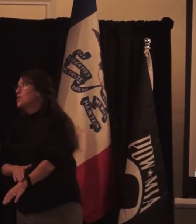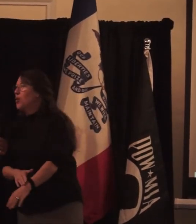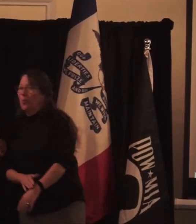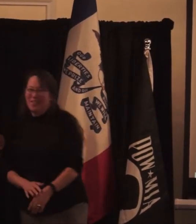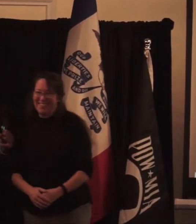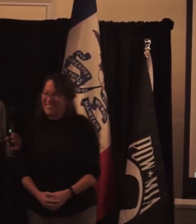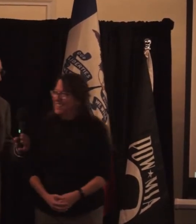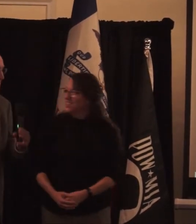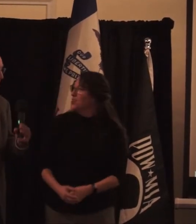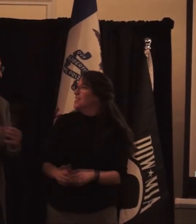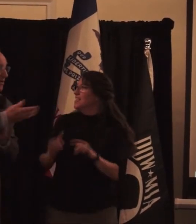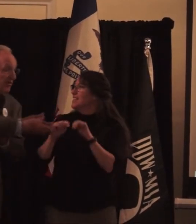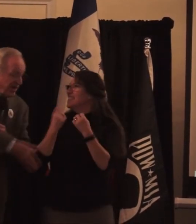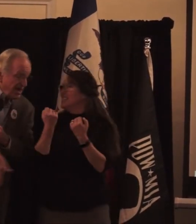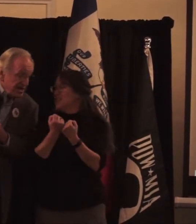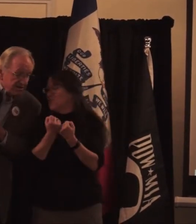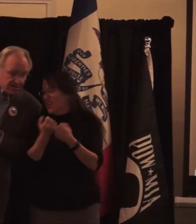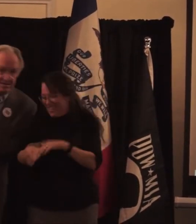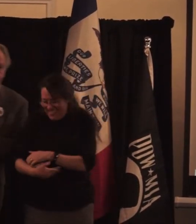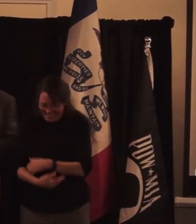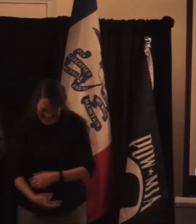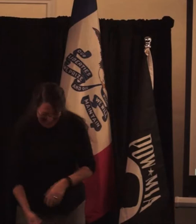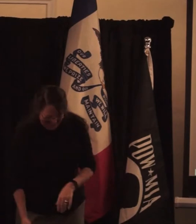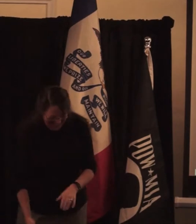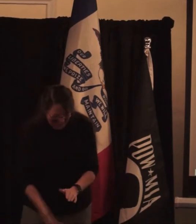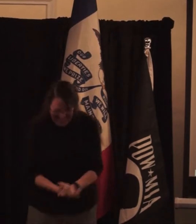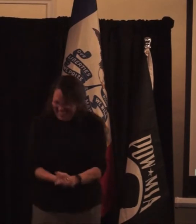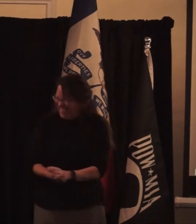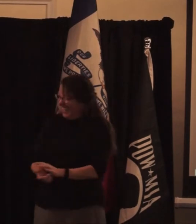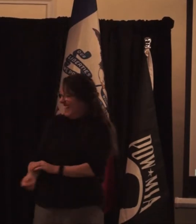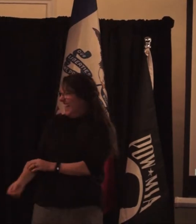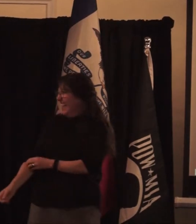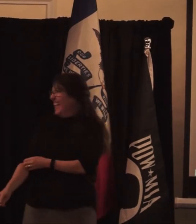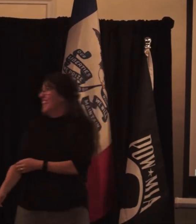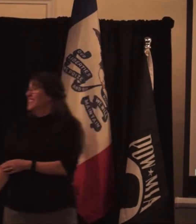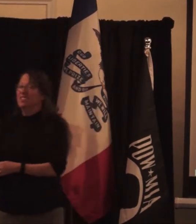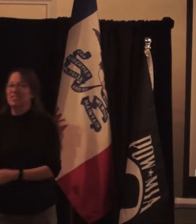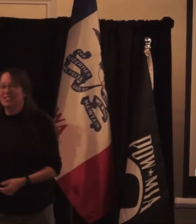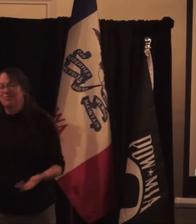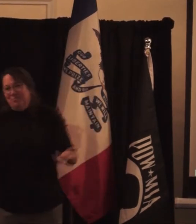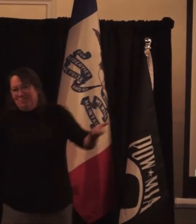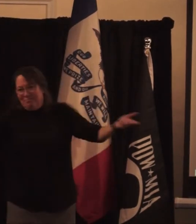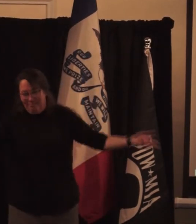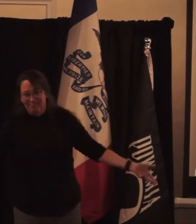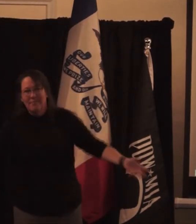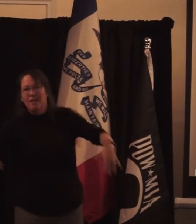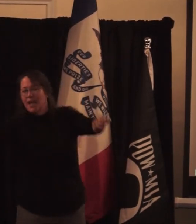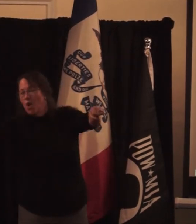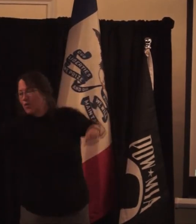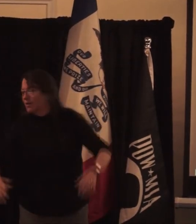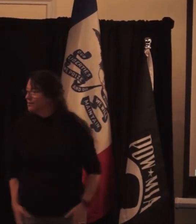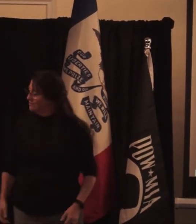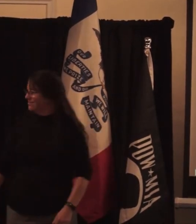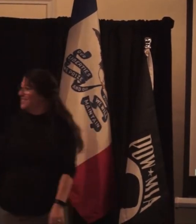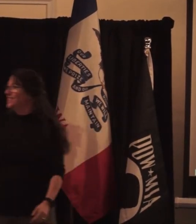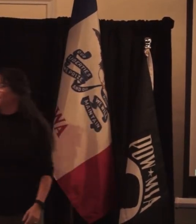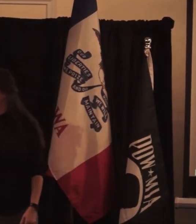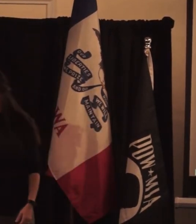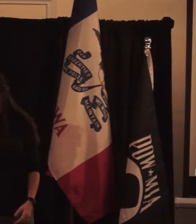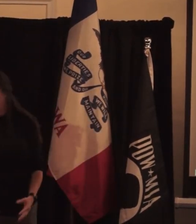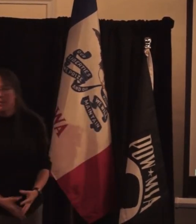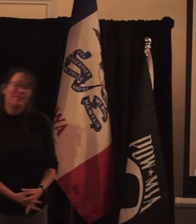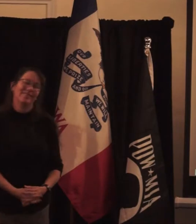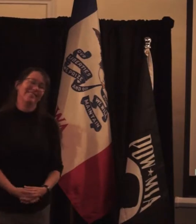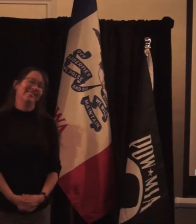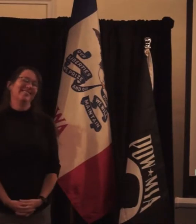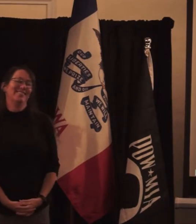It'll be slow. Maybe all night. Teamwork. So I'll leave it to my interpreter. Do my interpreting